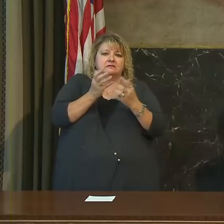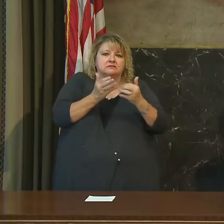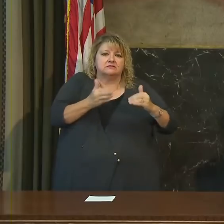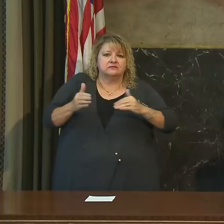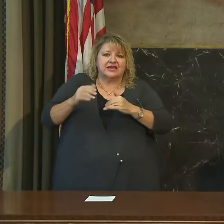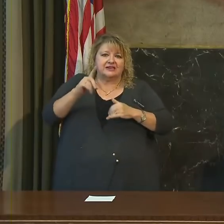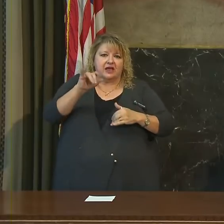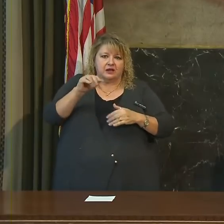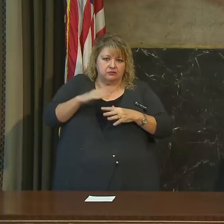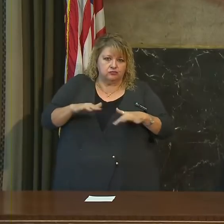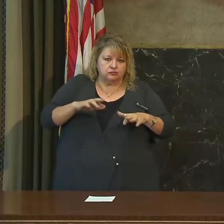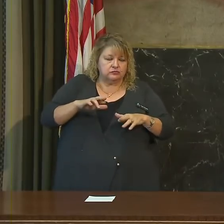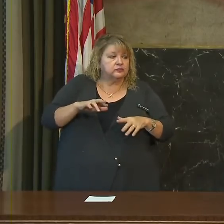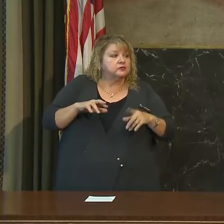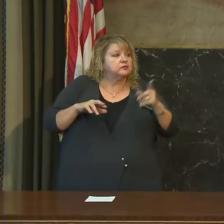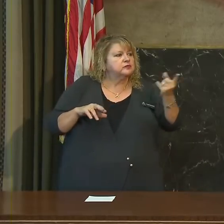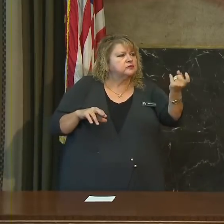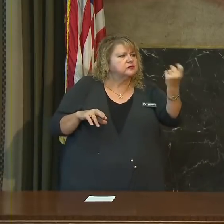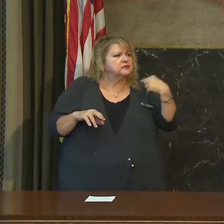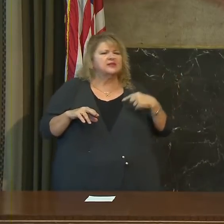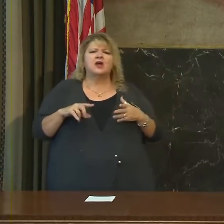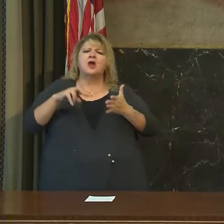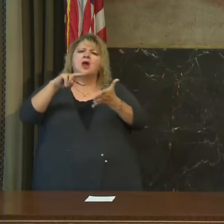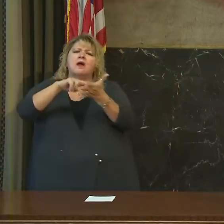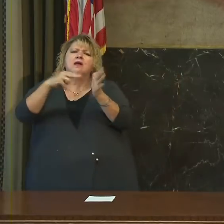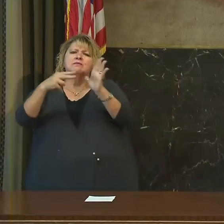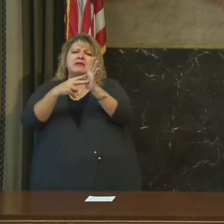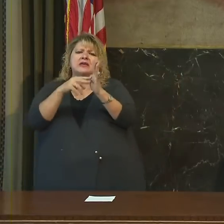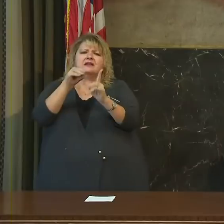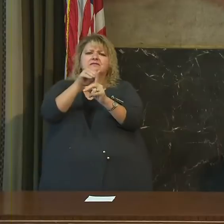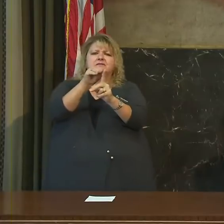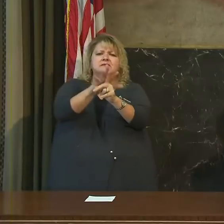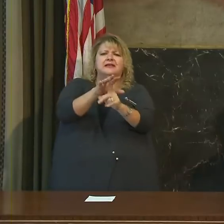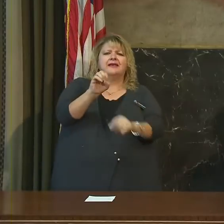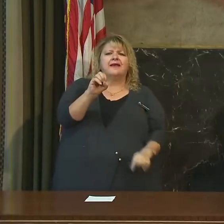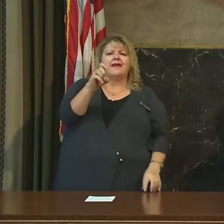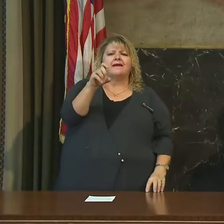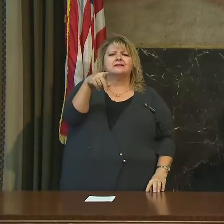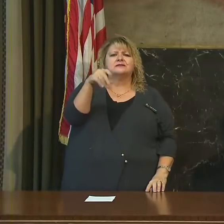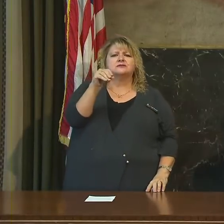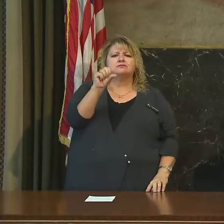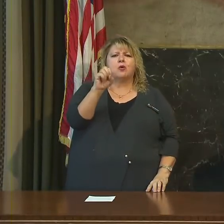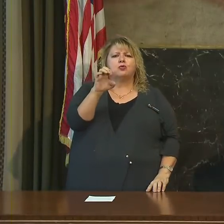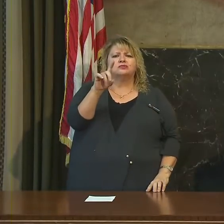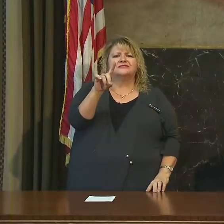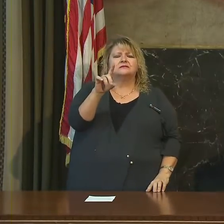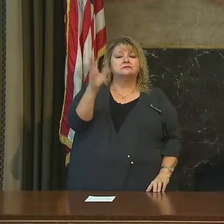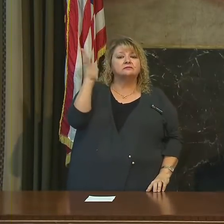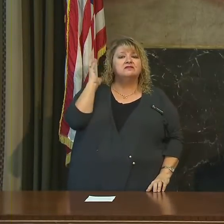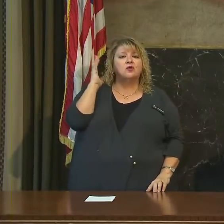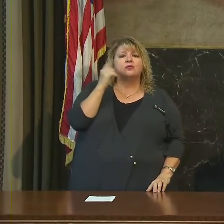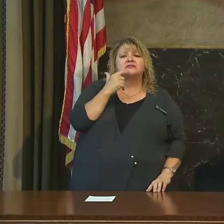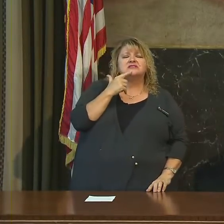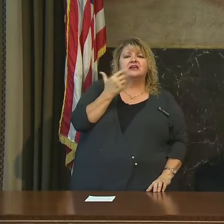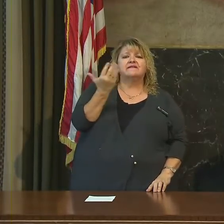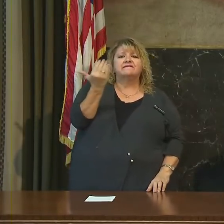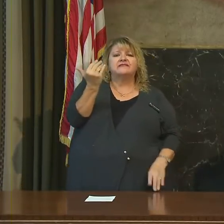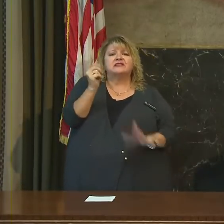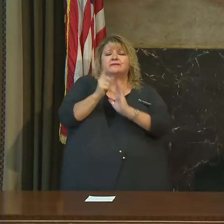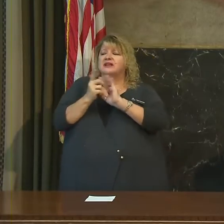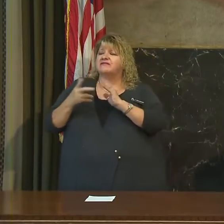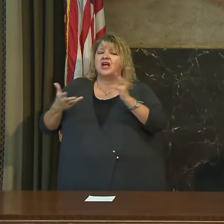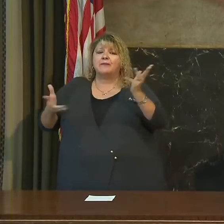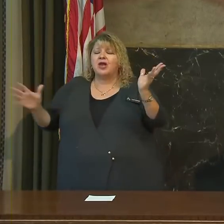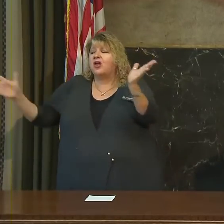Julie. Define what exposed means, because I think previously, like, we were told it was like 15 minutes